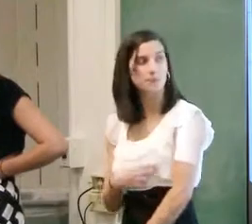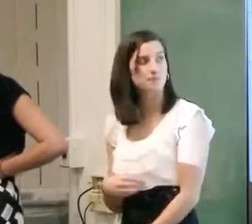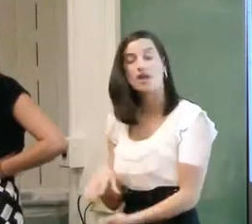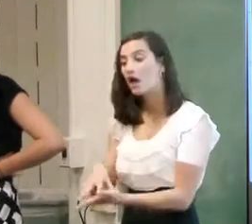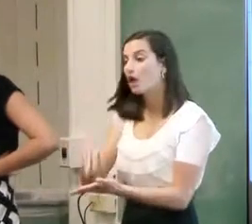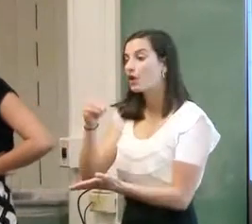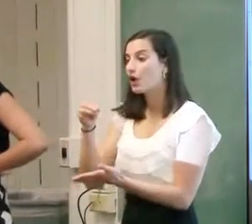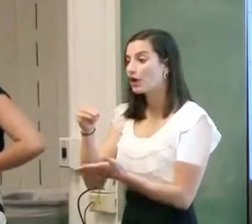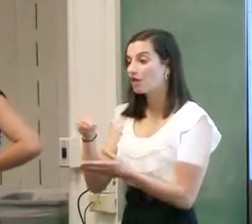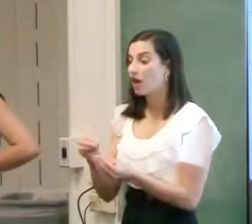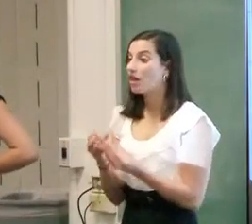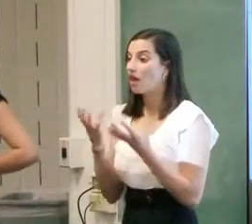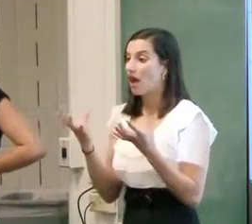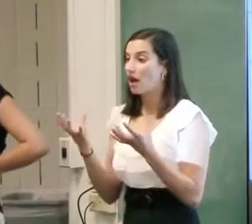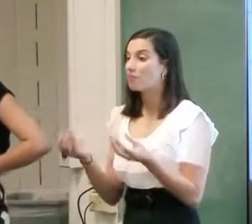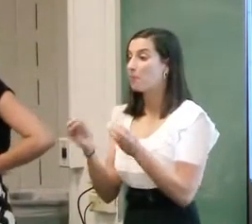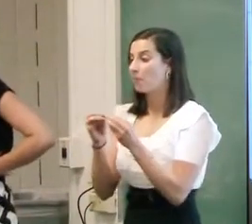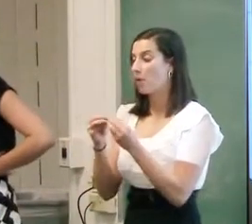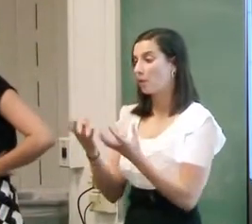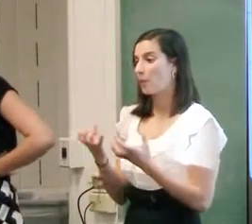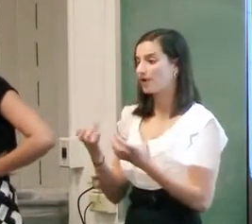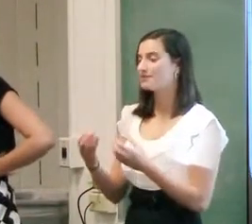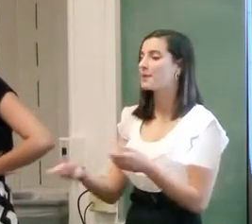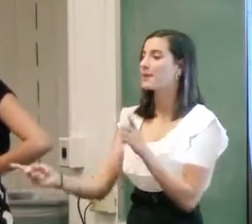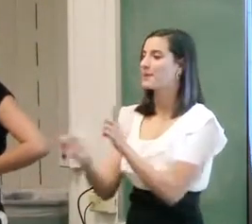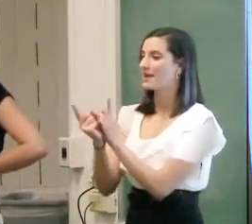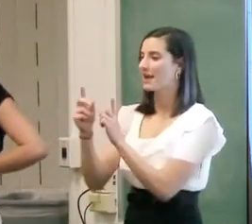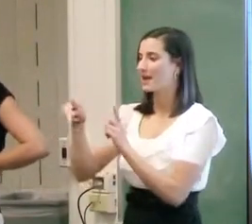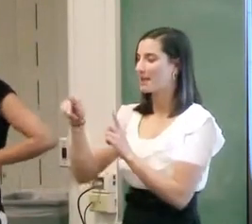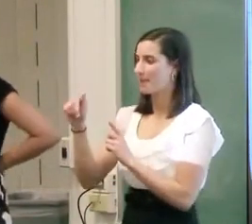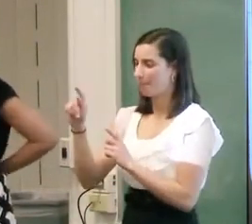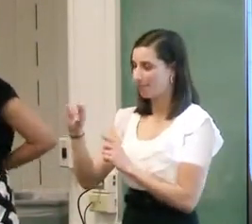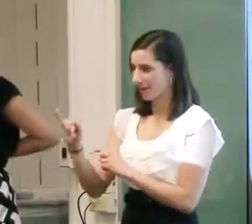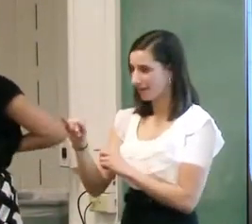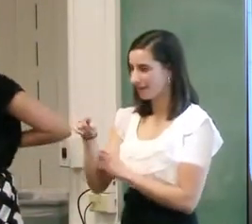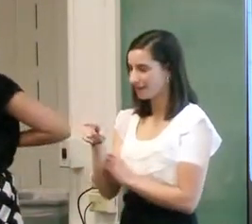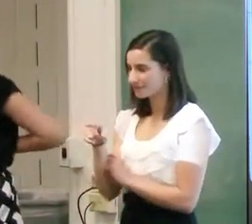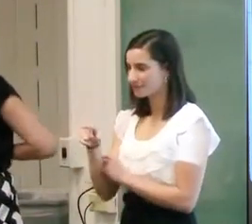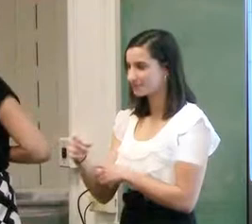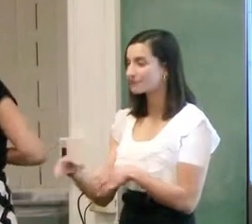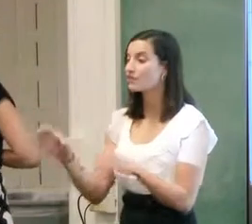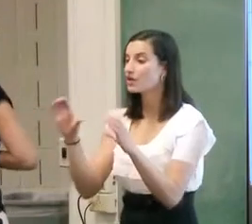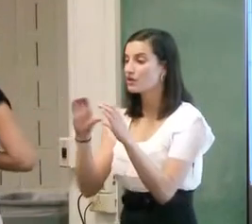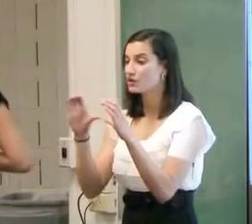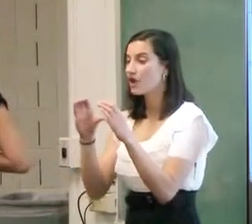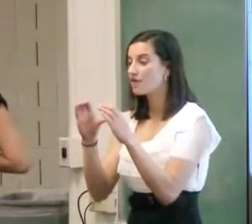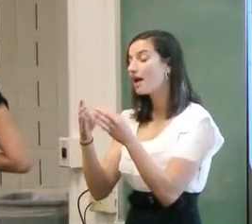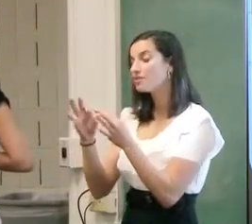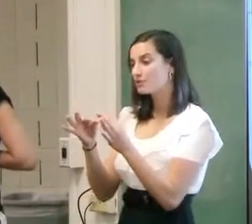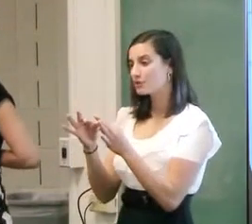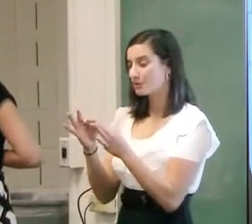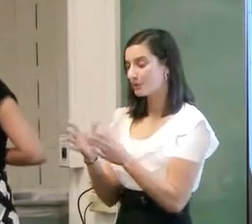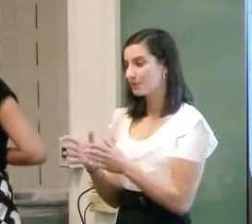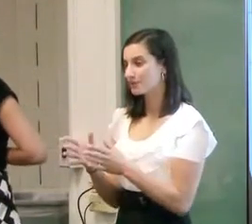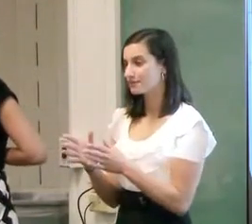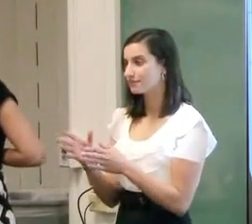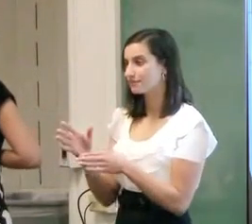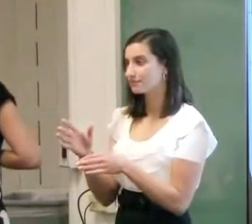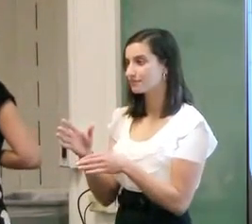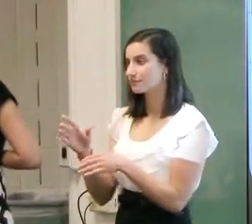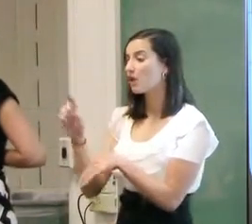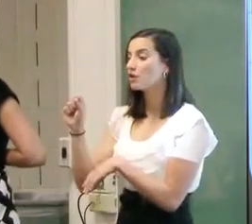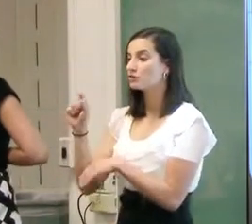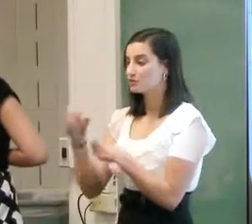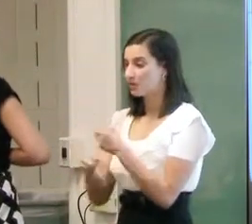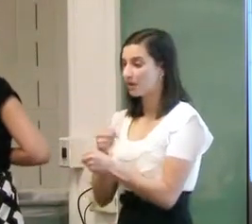lot and I wanted more, and this is how I met Patty Gates. She is a certified interpreter and has been for 20 years with